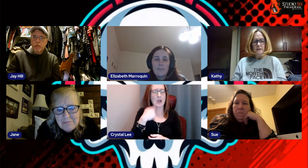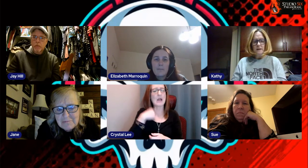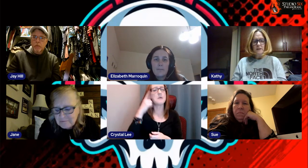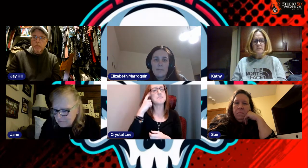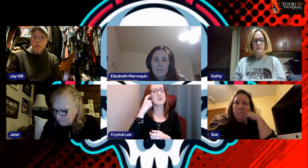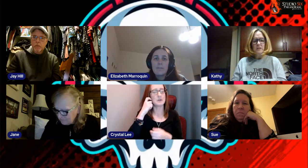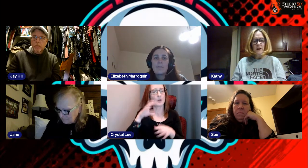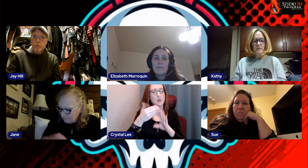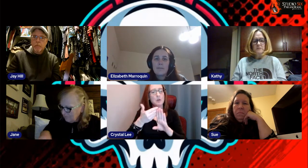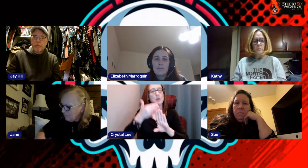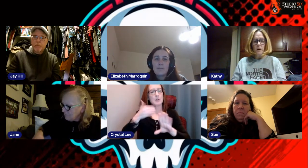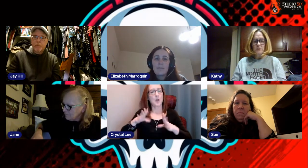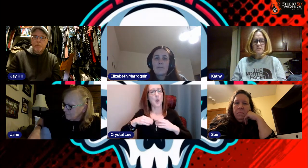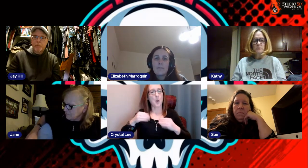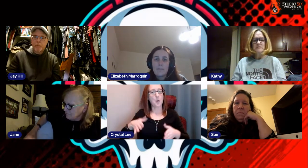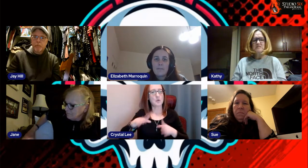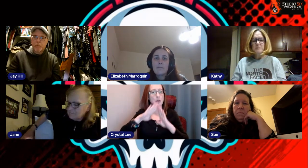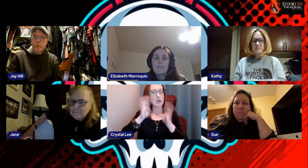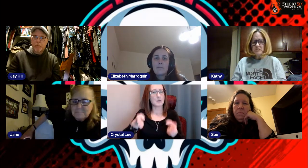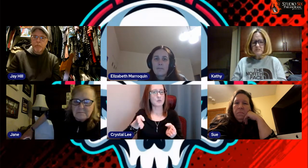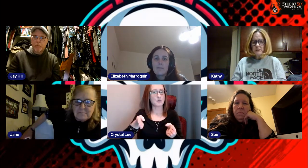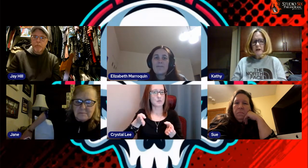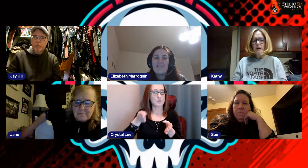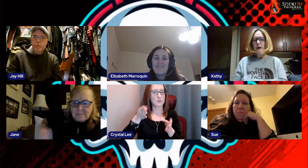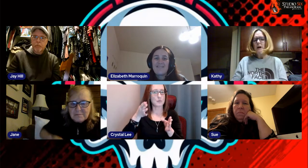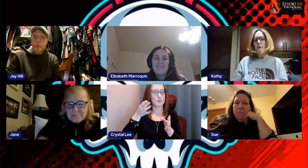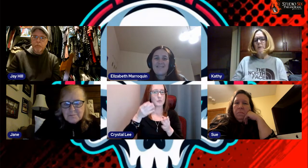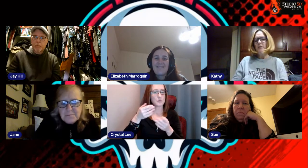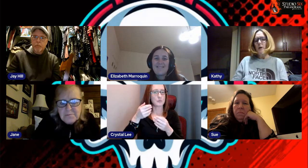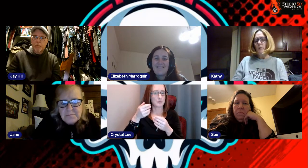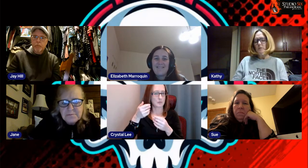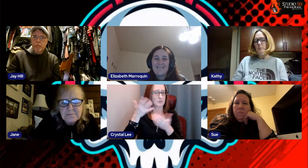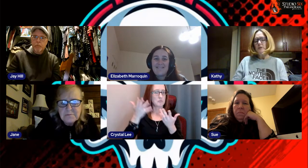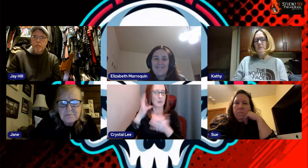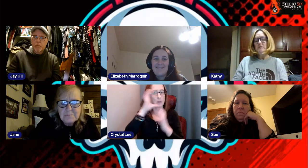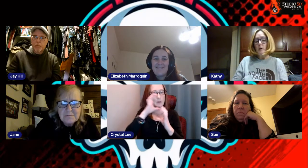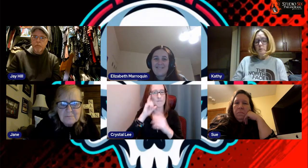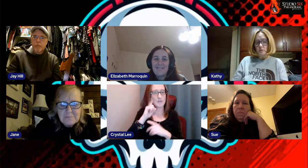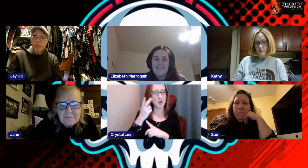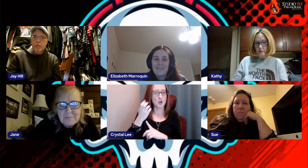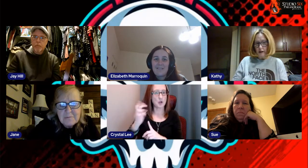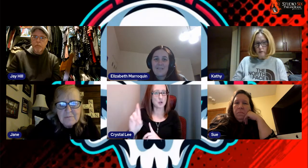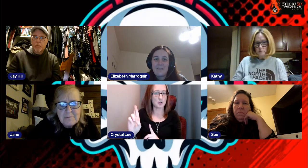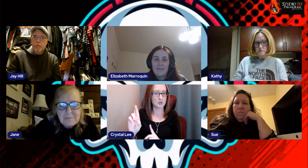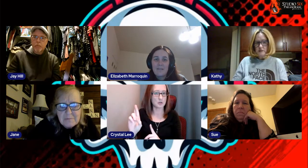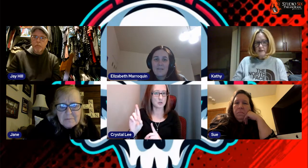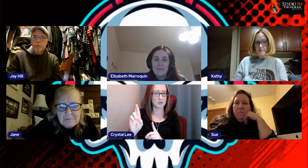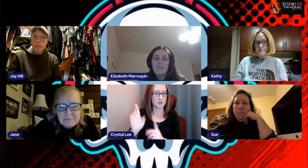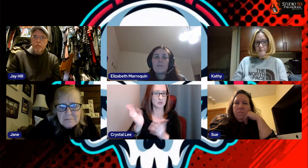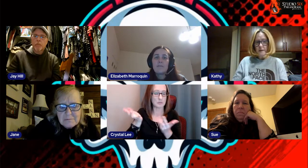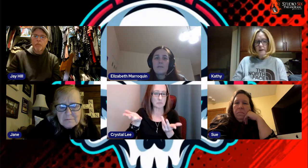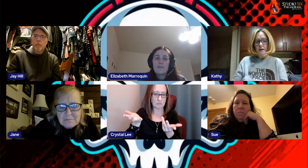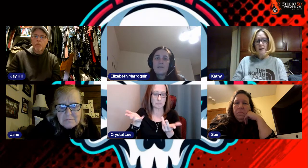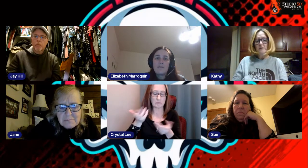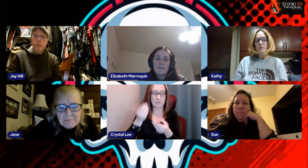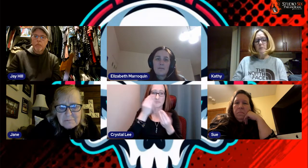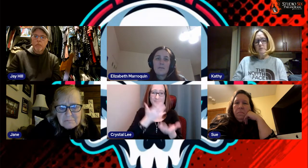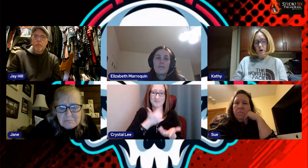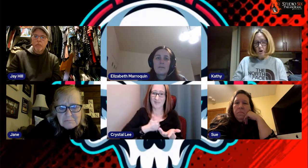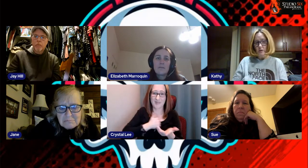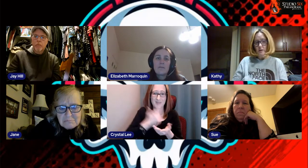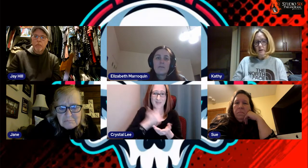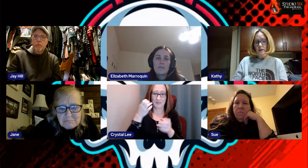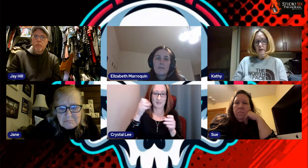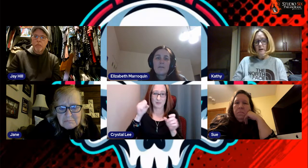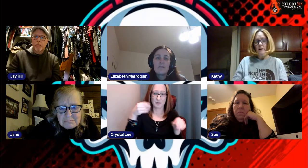And she loved to watch. She was suspicious about the previous owner of the house. And it was